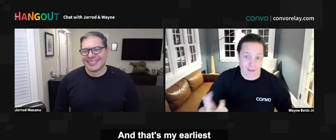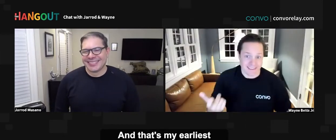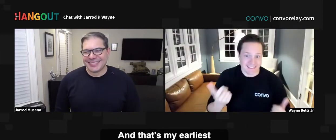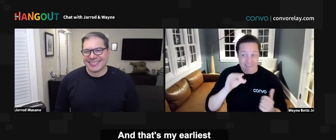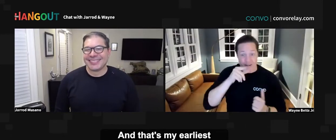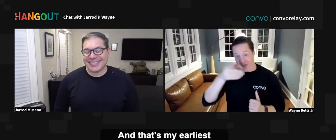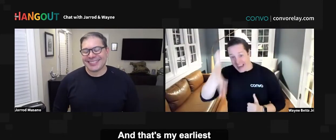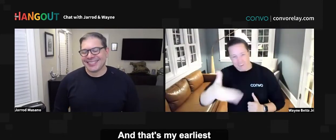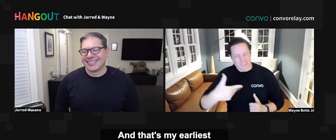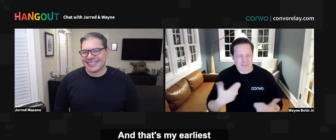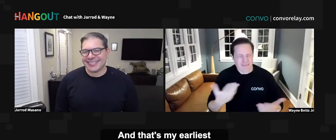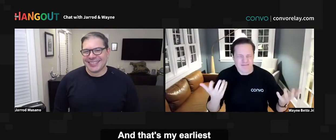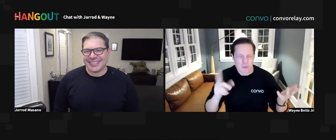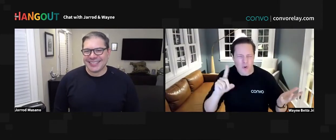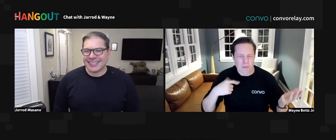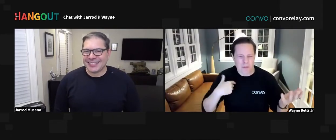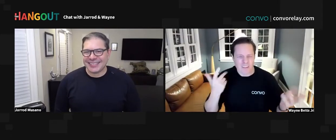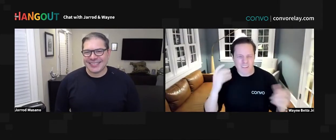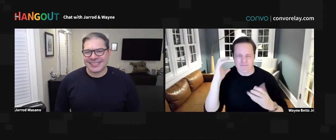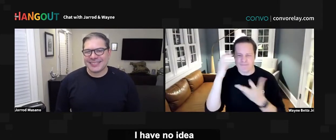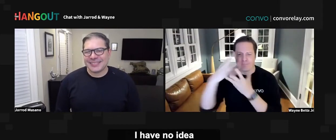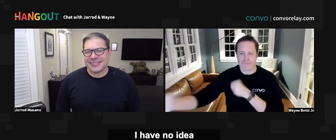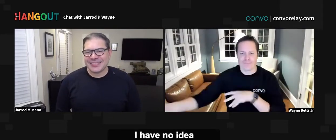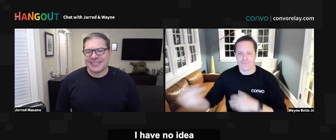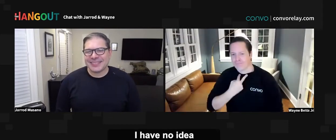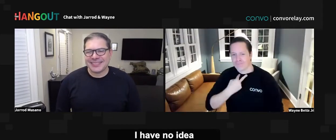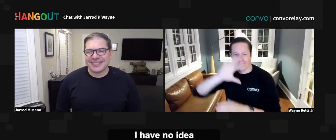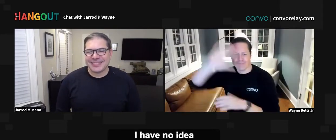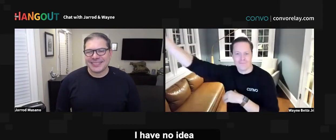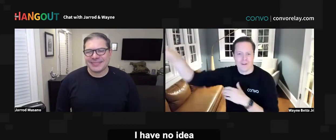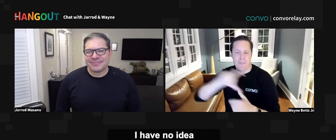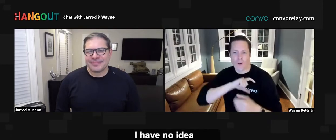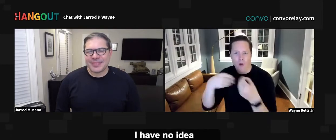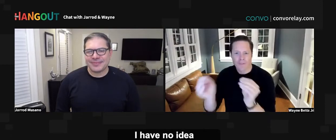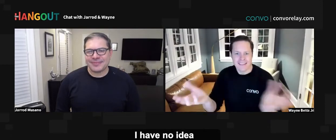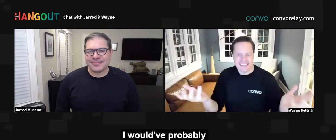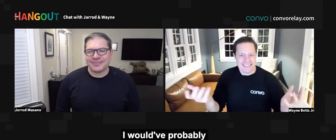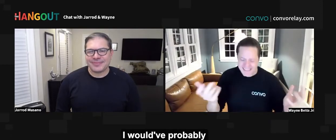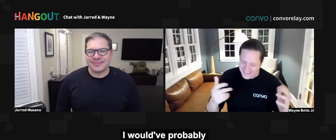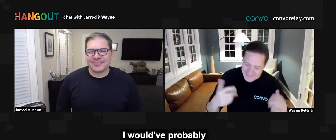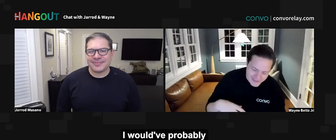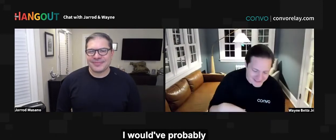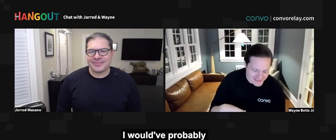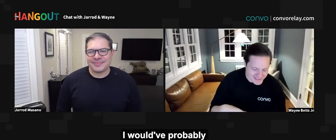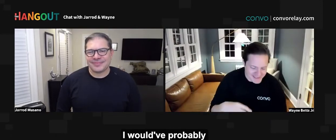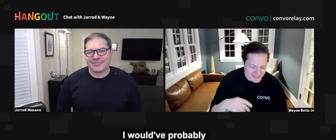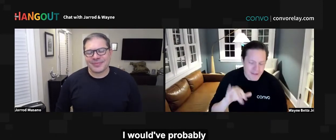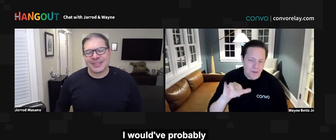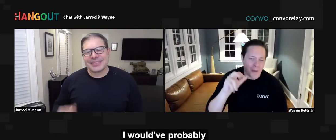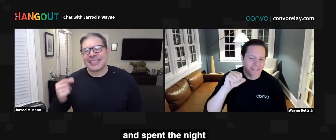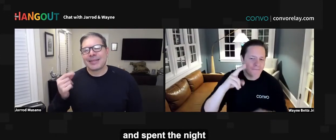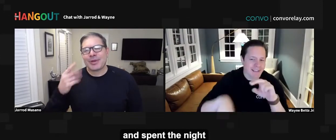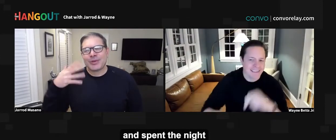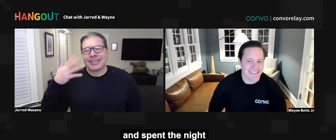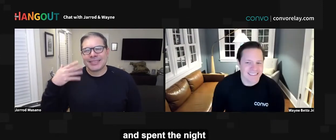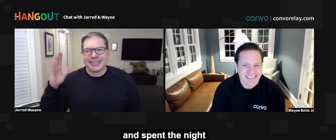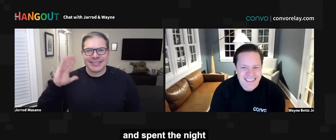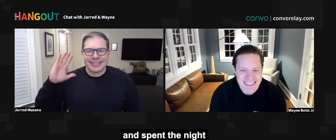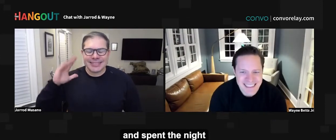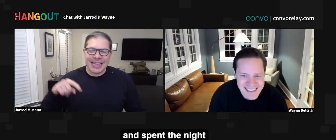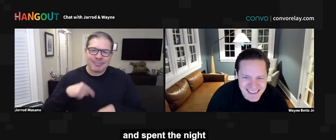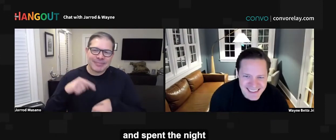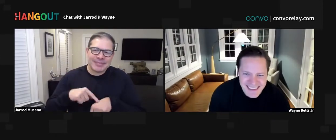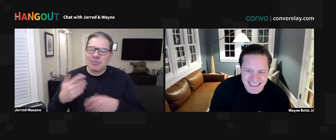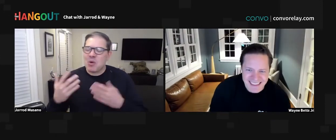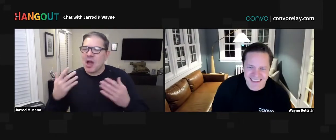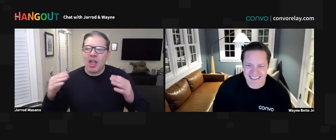my earliest memory of working with you. And if you were not there, I have no idea what would have happened. I would have probably been like booked and spent